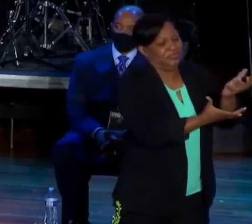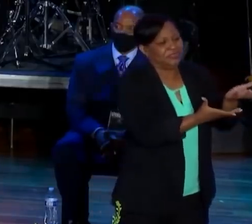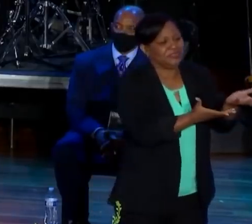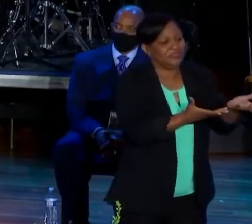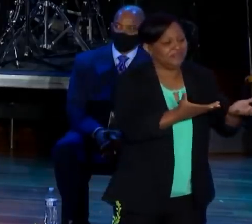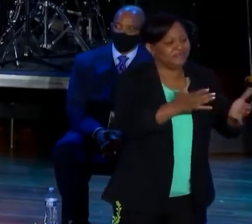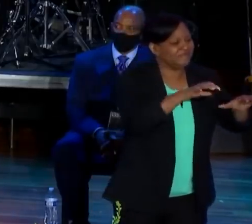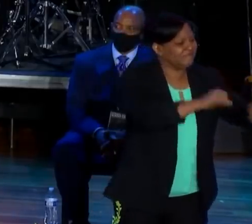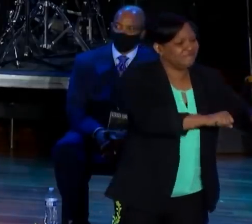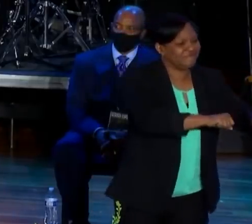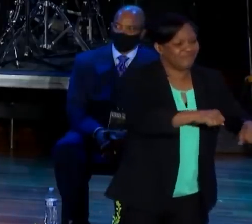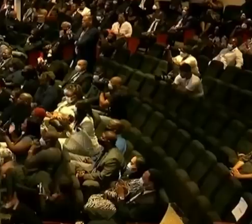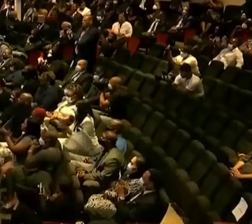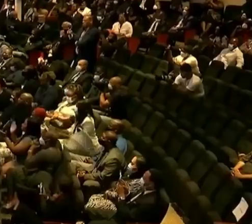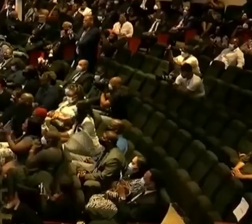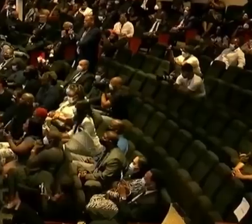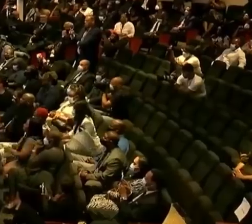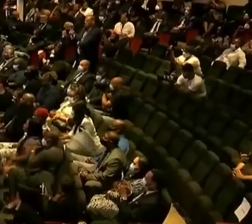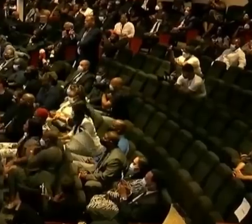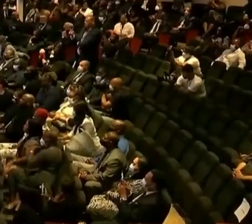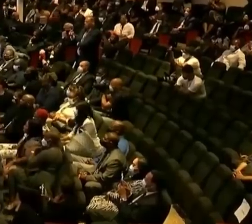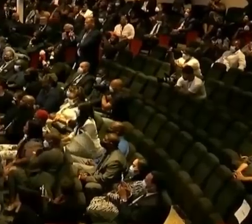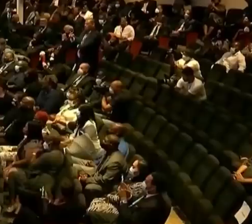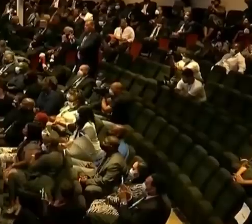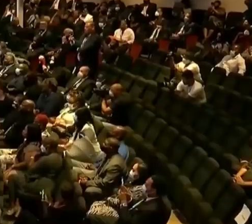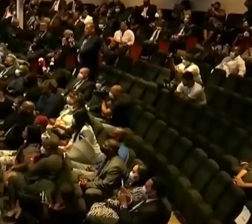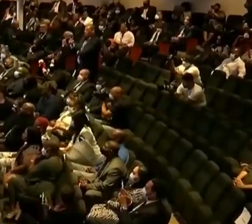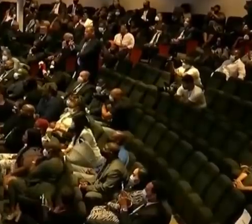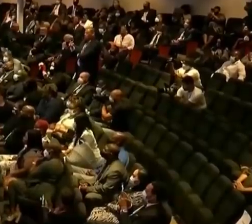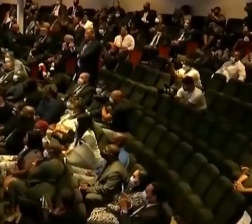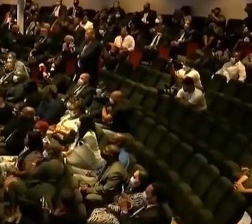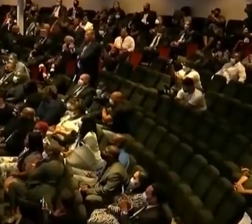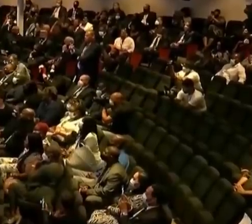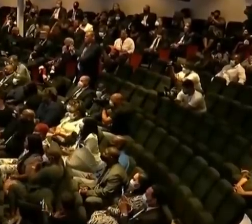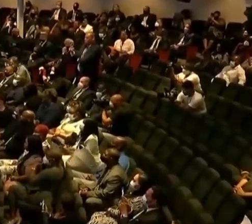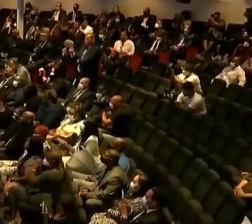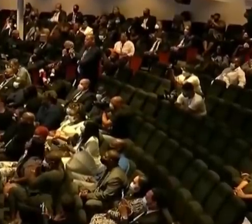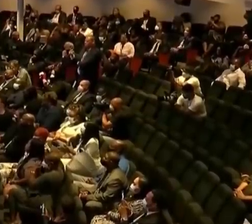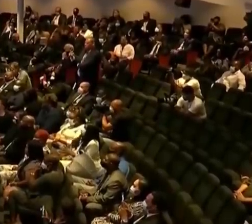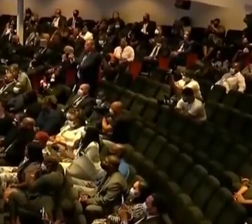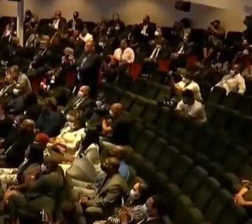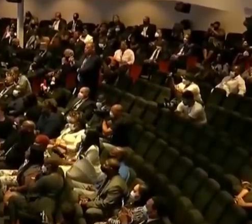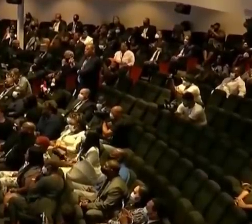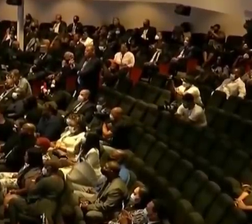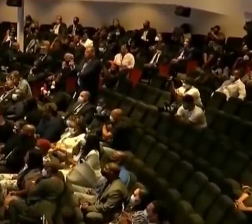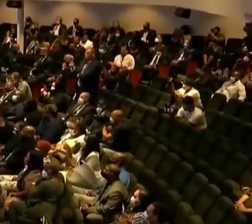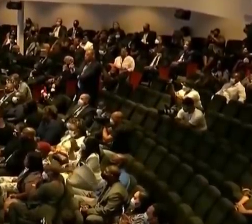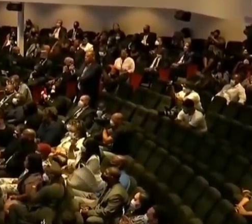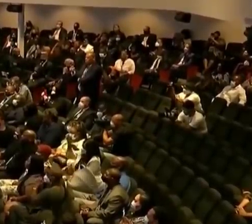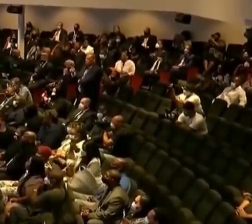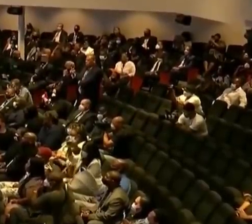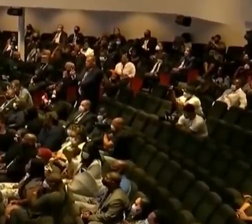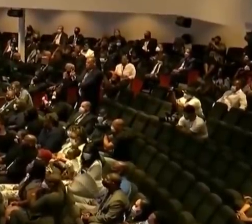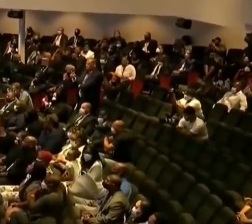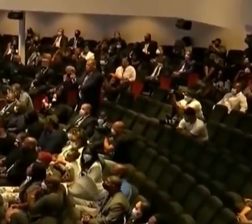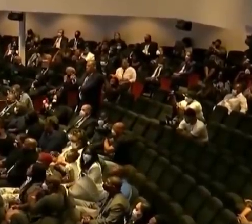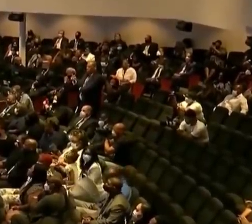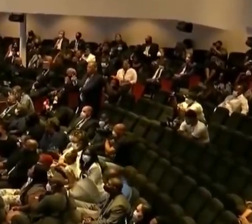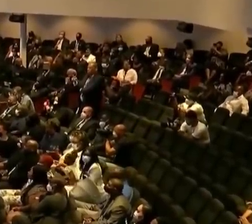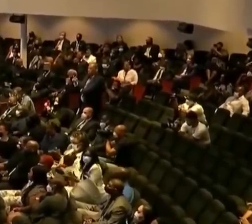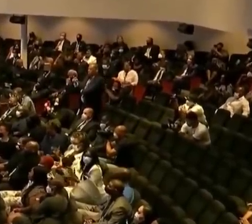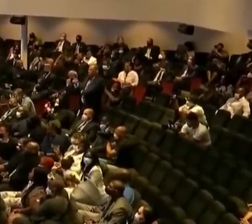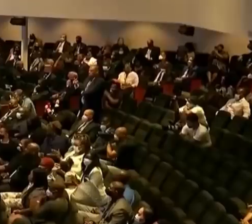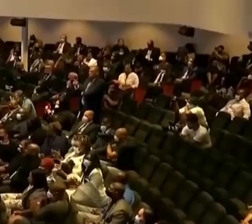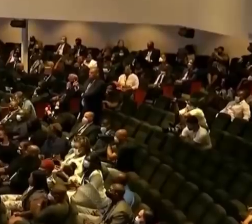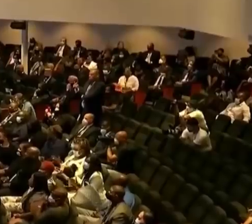We could run corporations and not hustle in the street. But you had your knee on our neck.